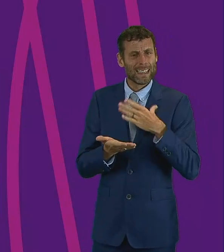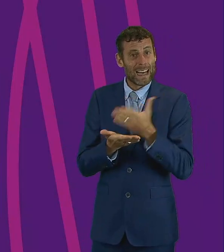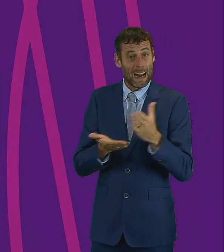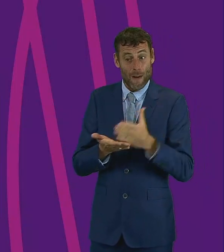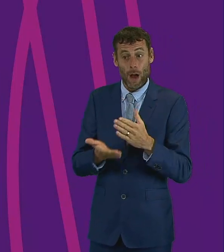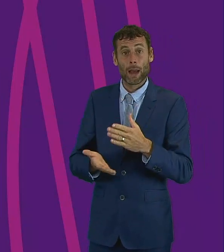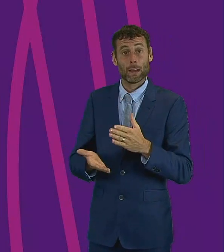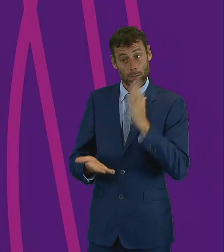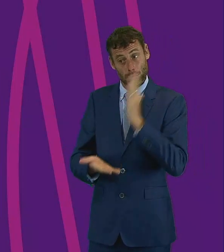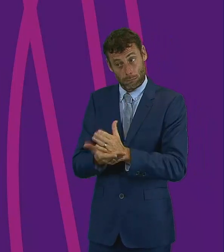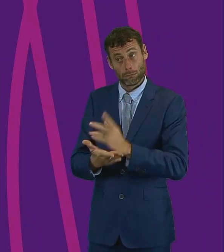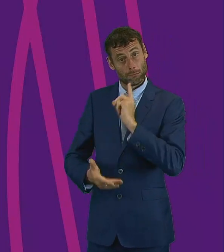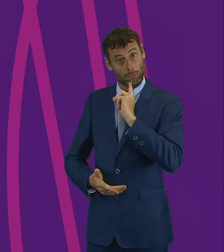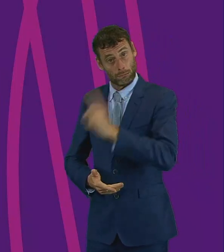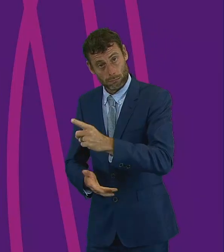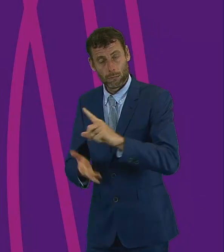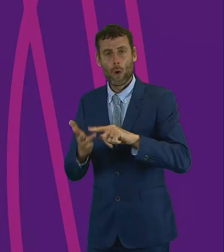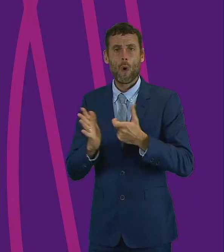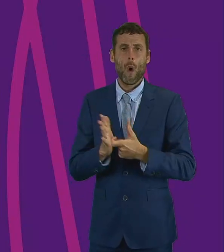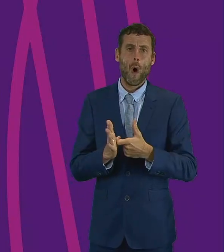Officer. Thank you.